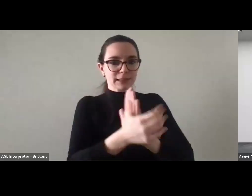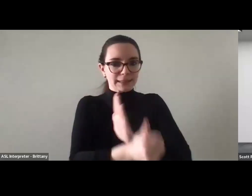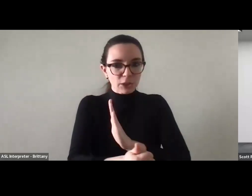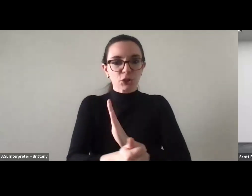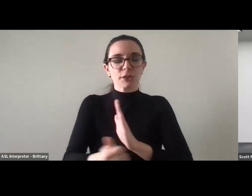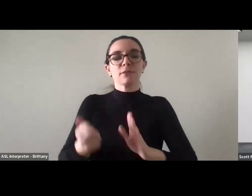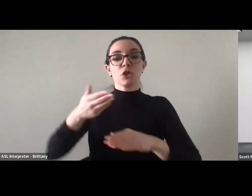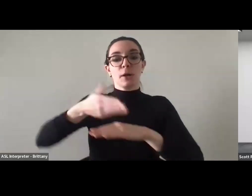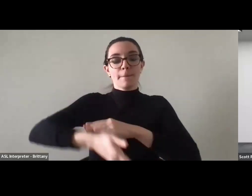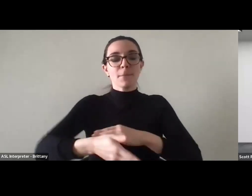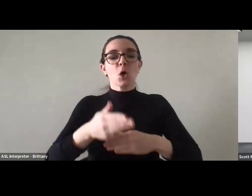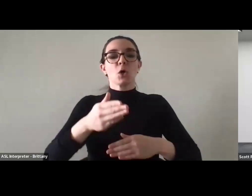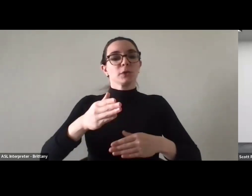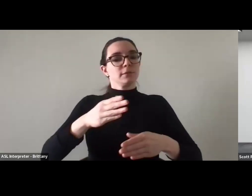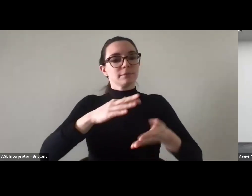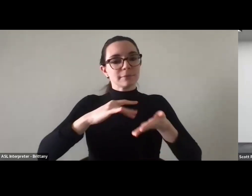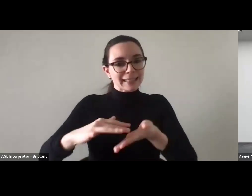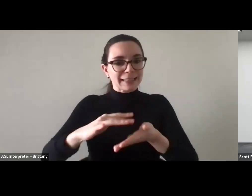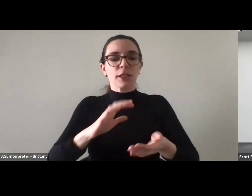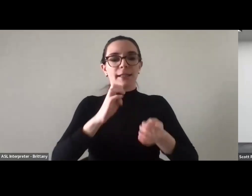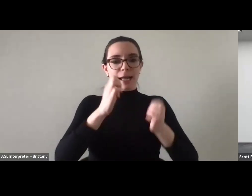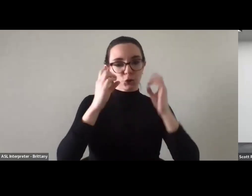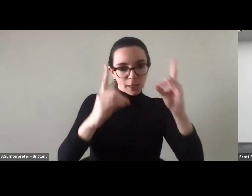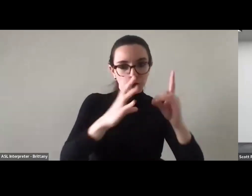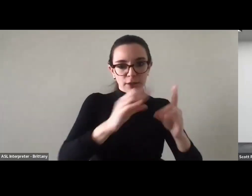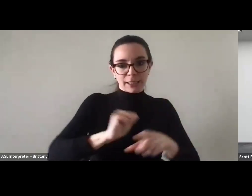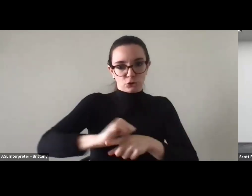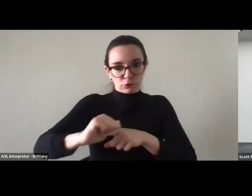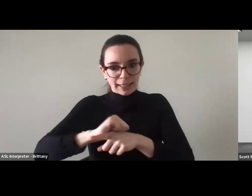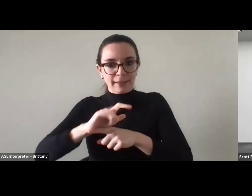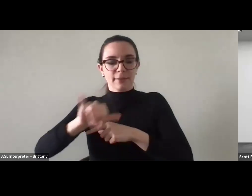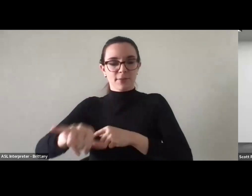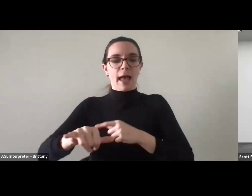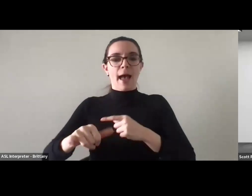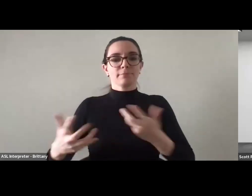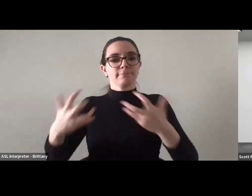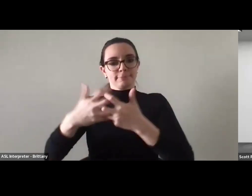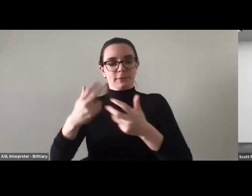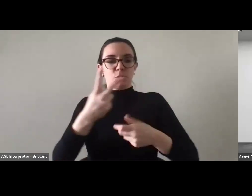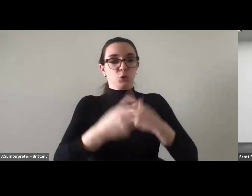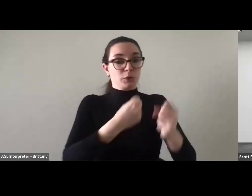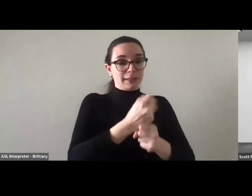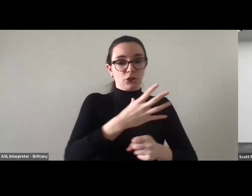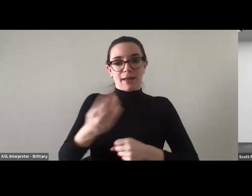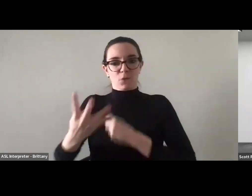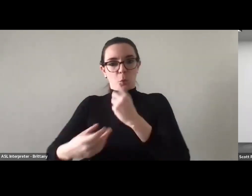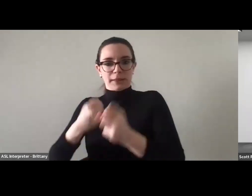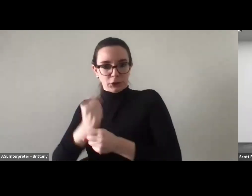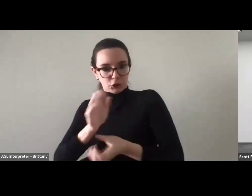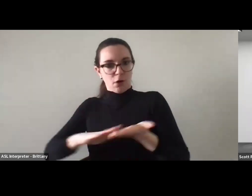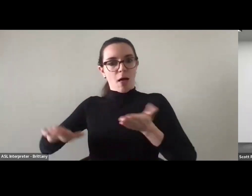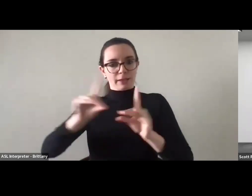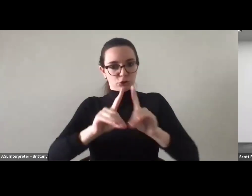and training that complements our other systems for 4-year and 2-year college degrees. And apprenticeships in these emerging